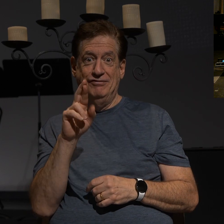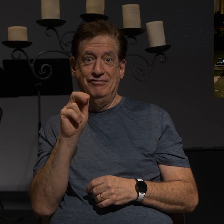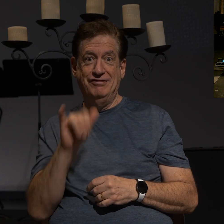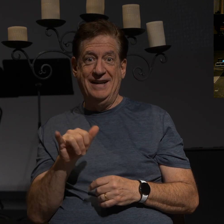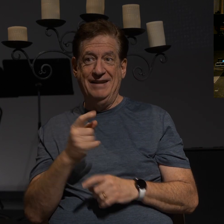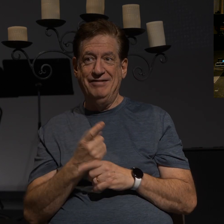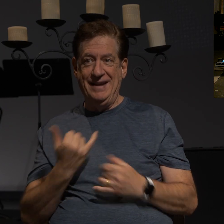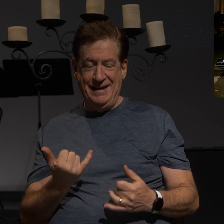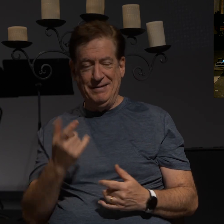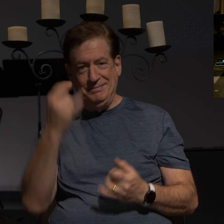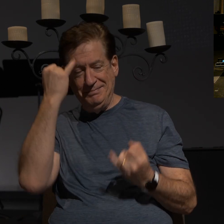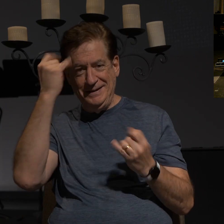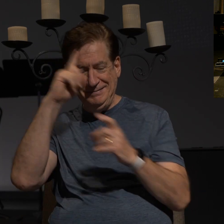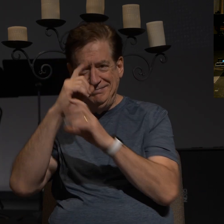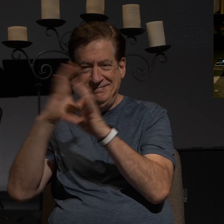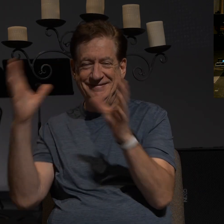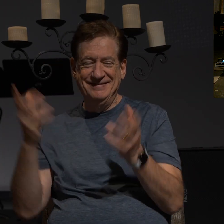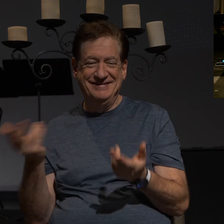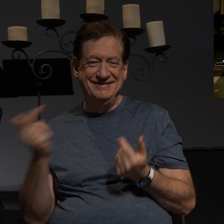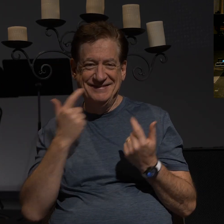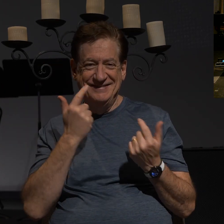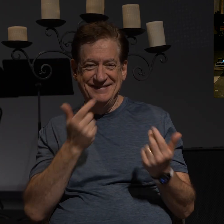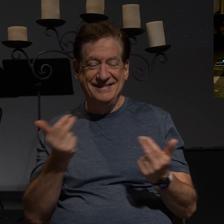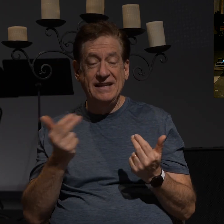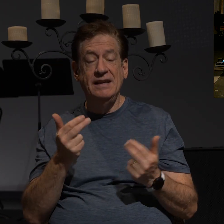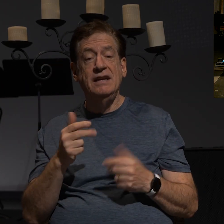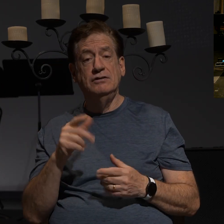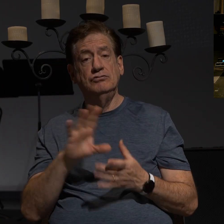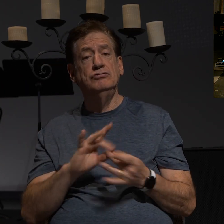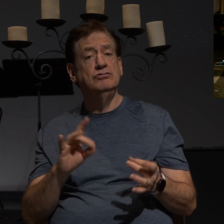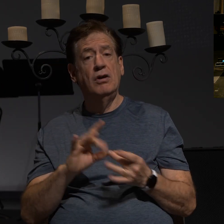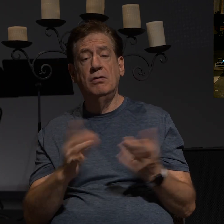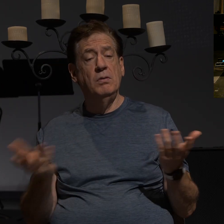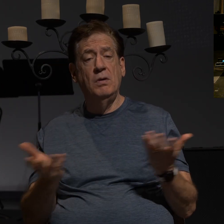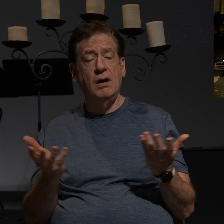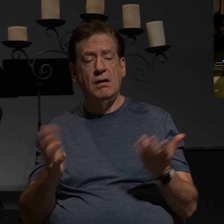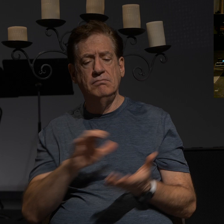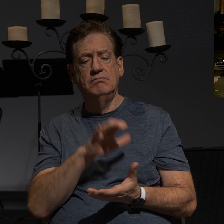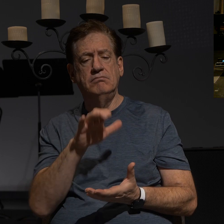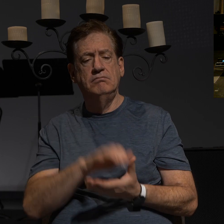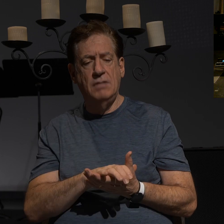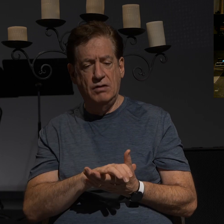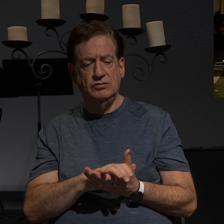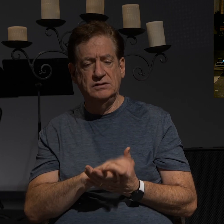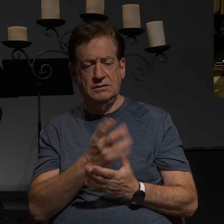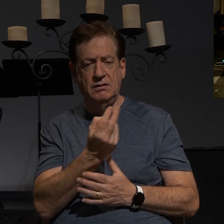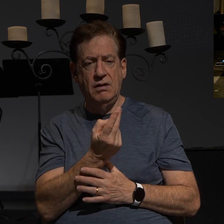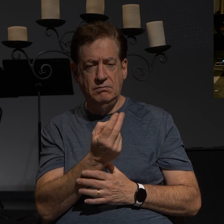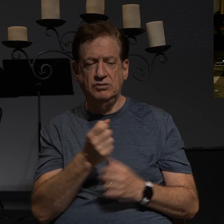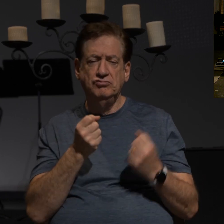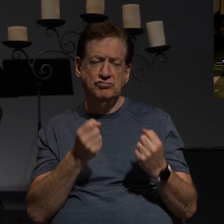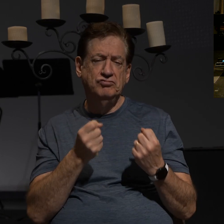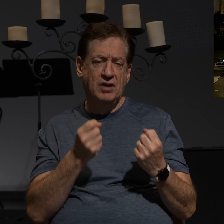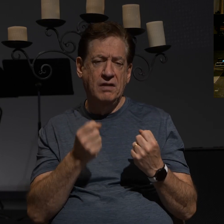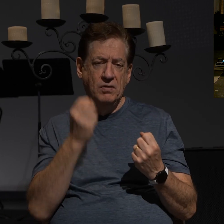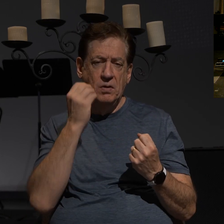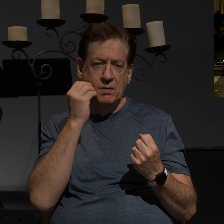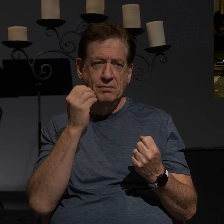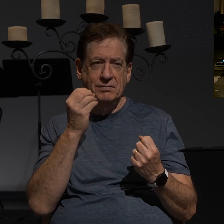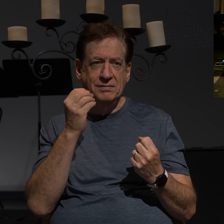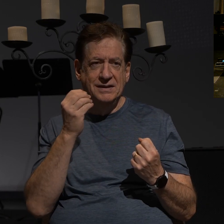story. A married couple is driving home. So you have to envision that this is the front seat of a